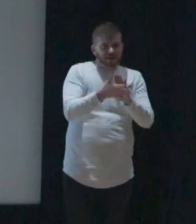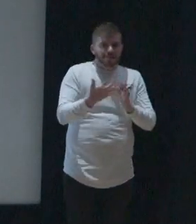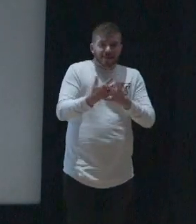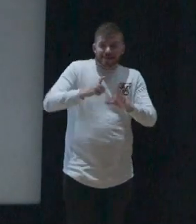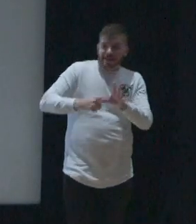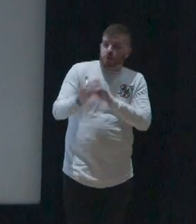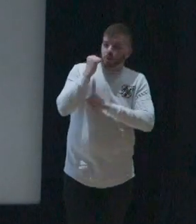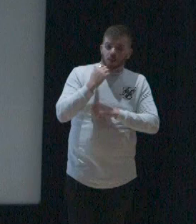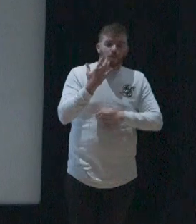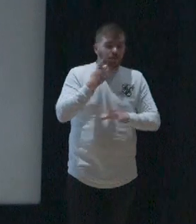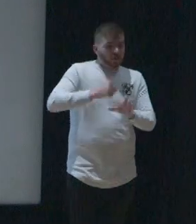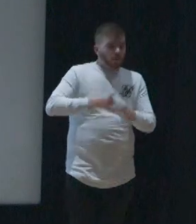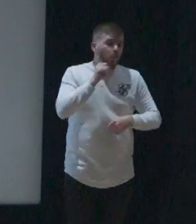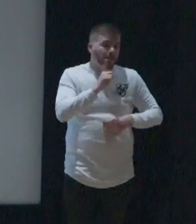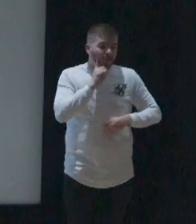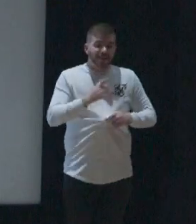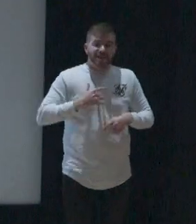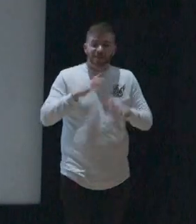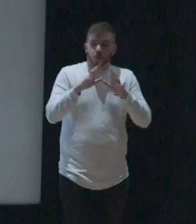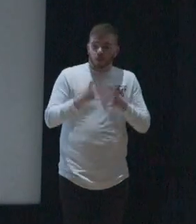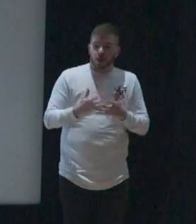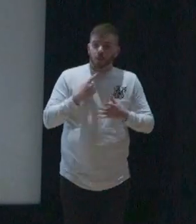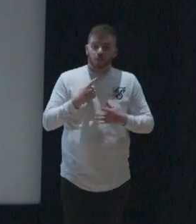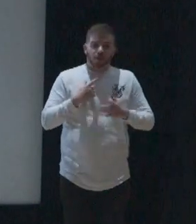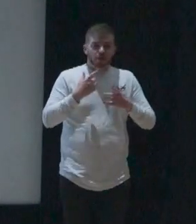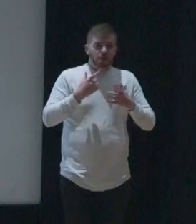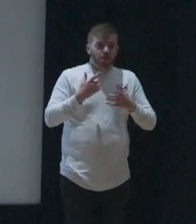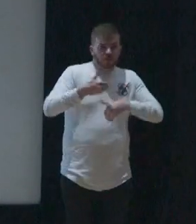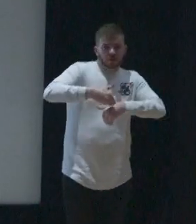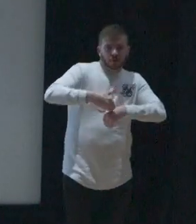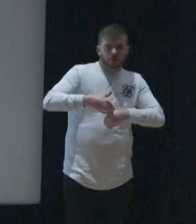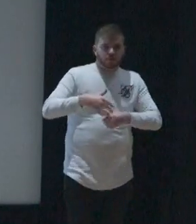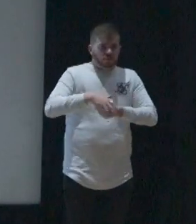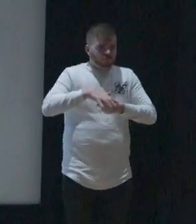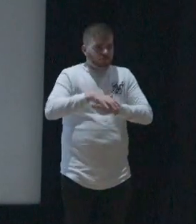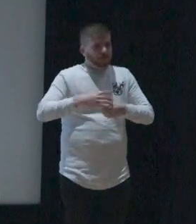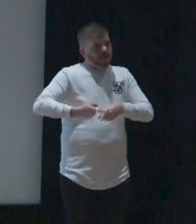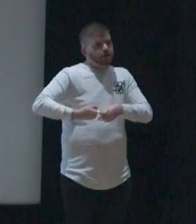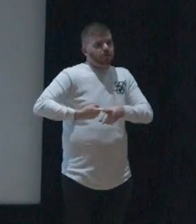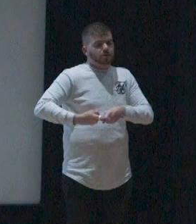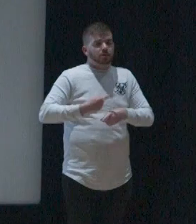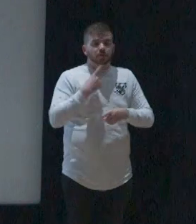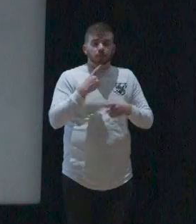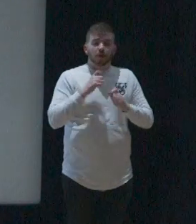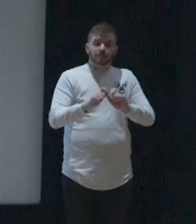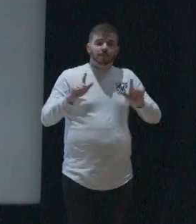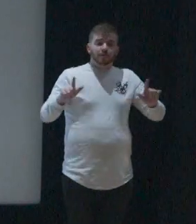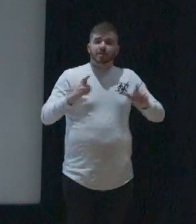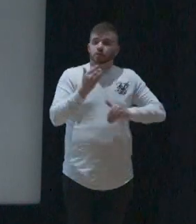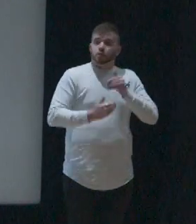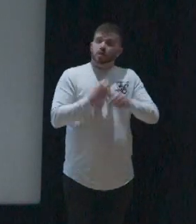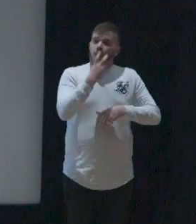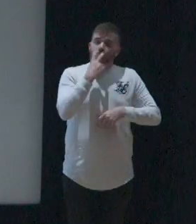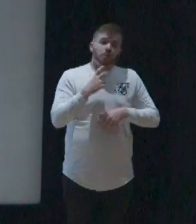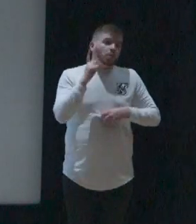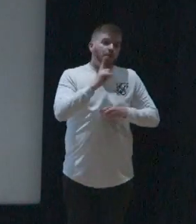when I was a young woman, I lived in a wild and lawless corner of England." So we're framing the story actually as an old lady looking back on her